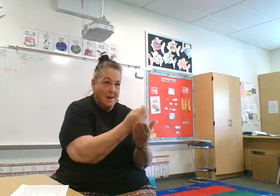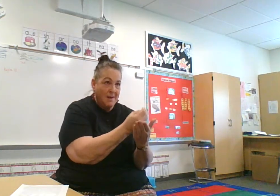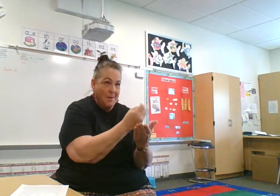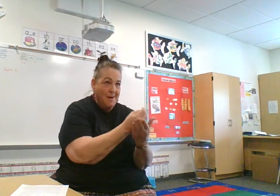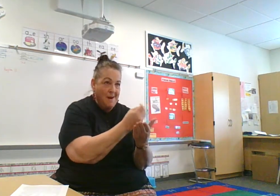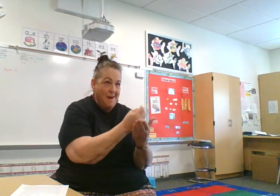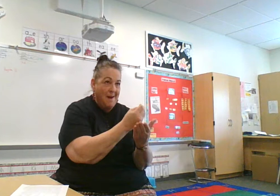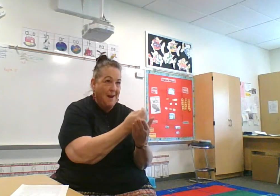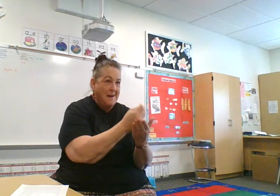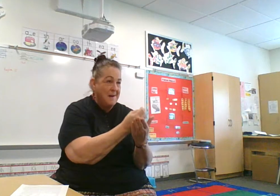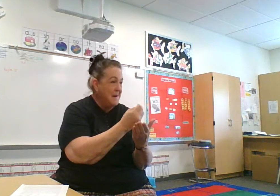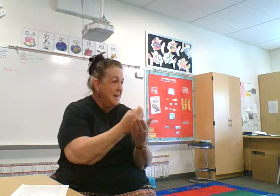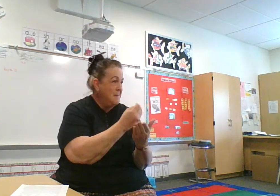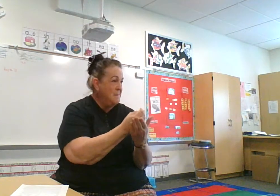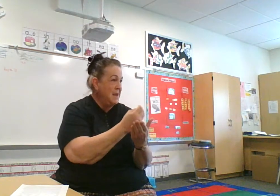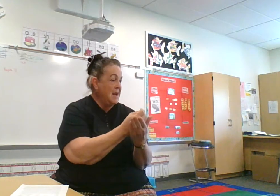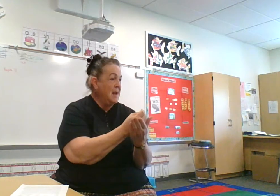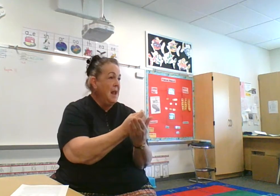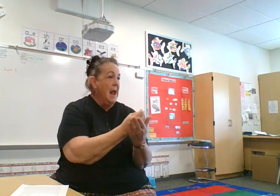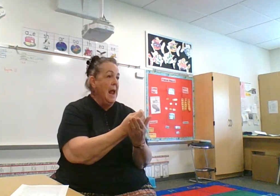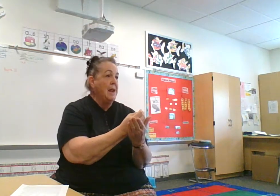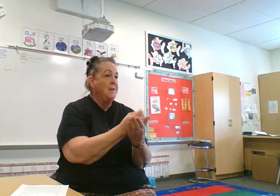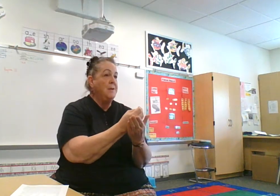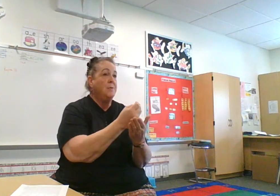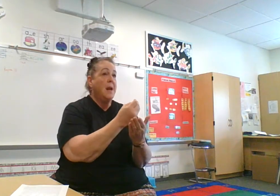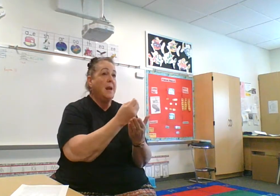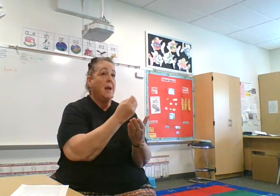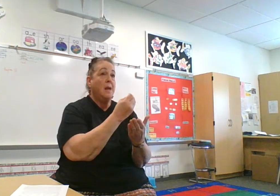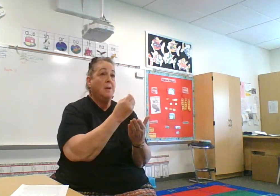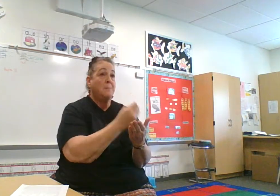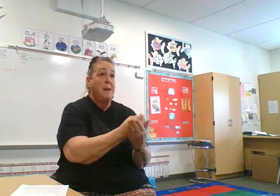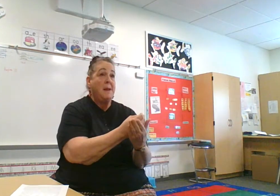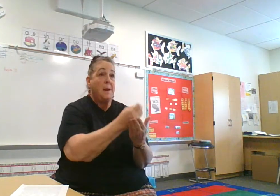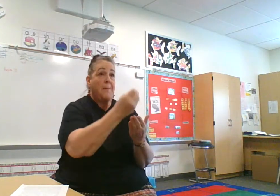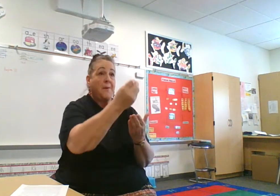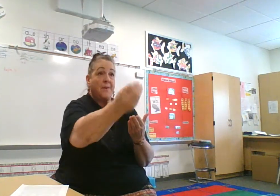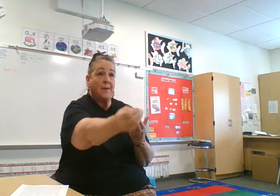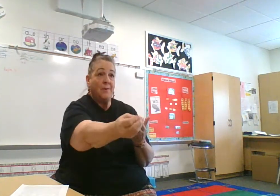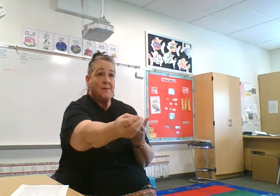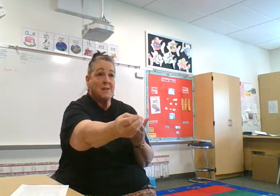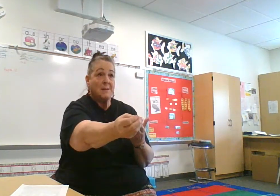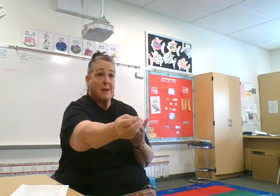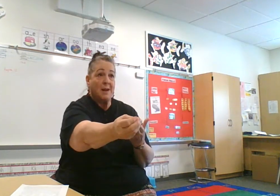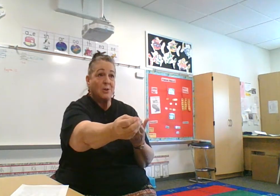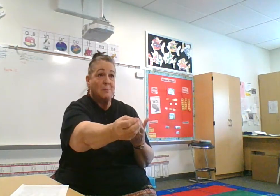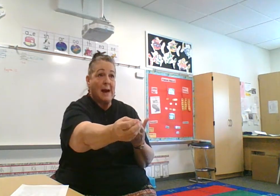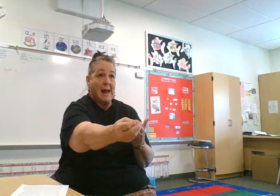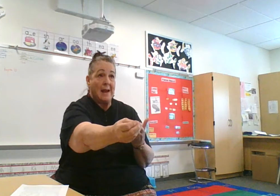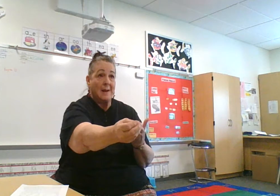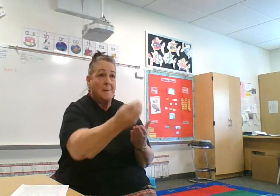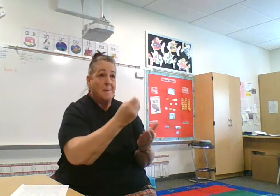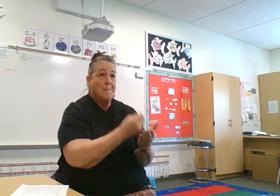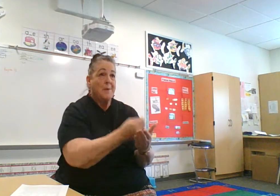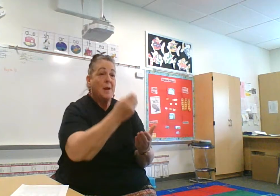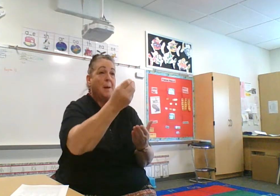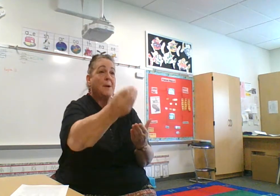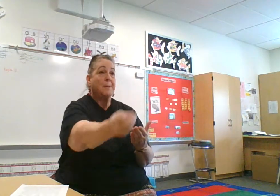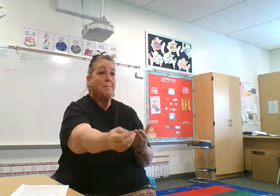going, hey, I got it, money. And then you take it and you spend it, you give it to somebody else, you buy. I'm going to buy